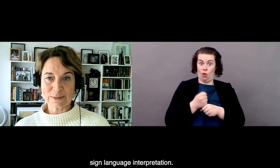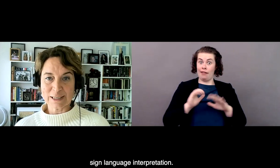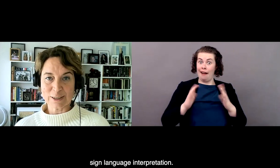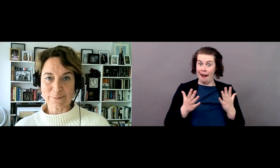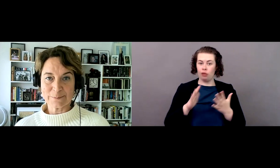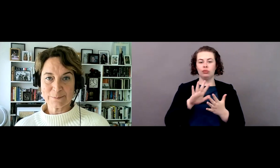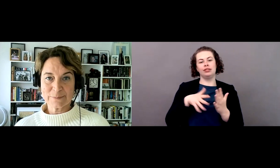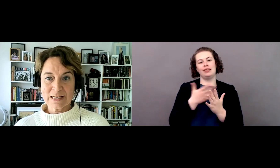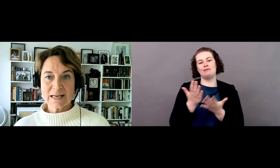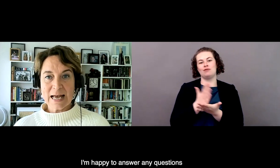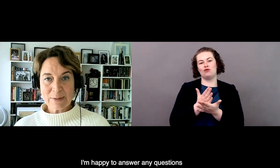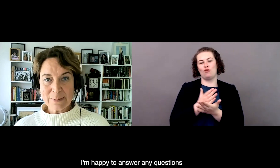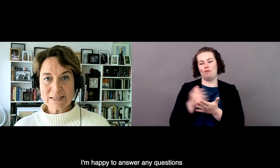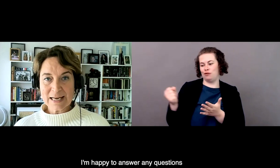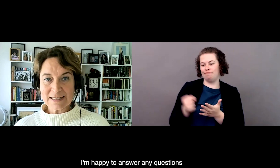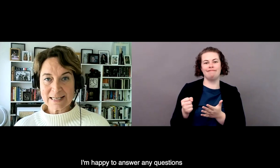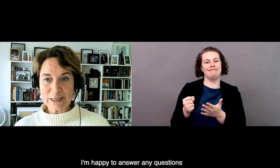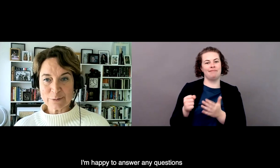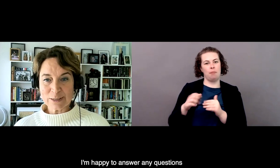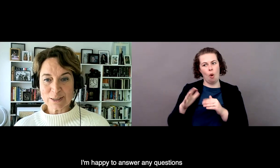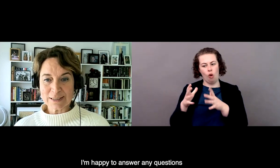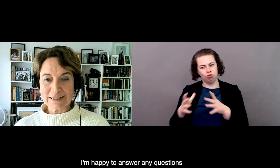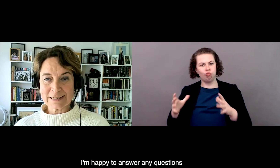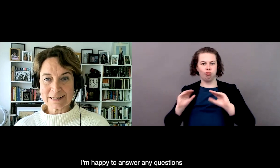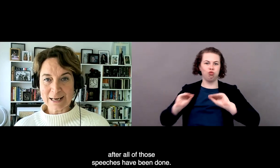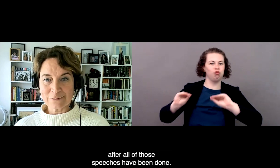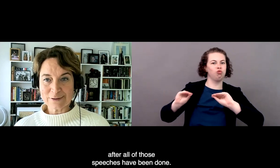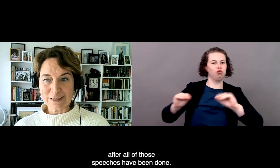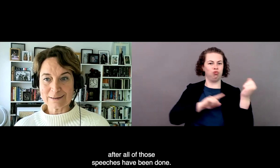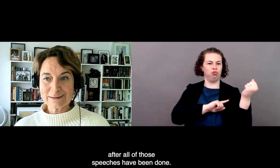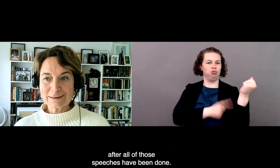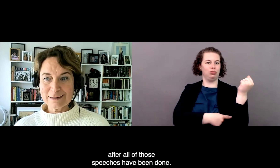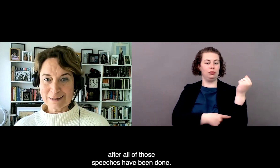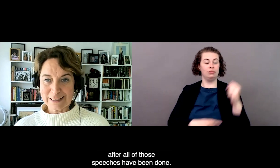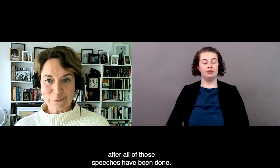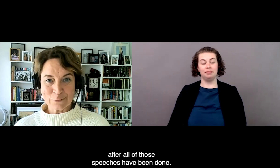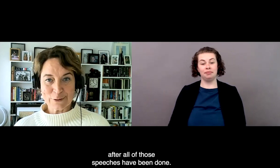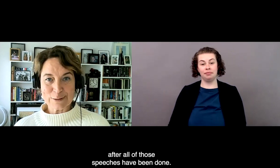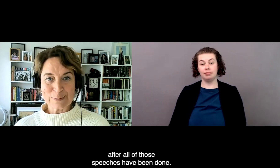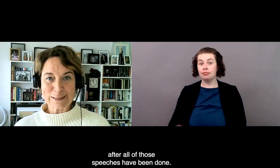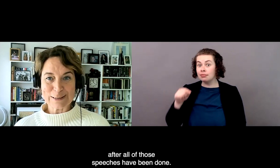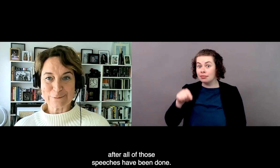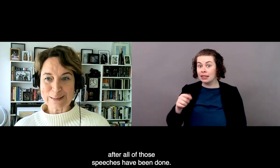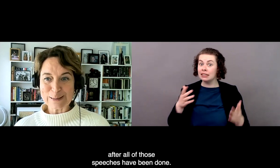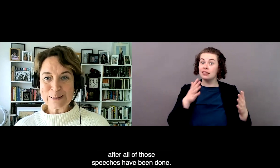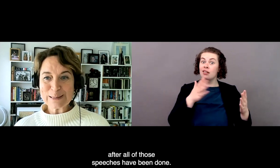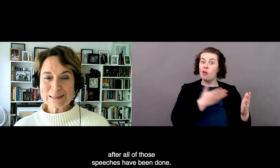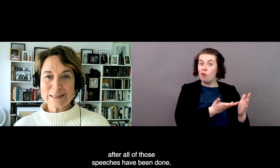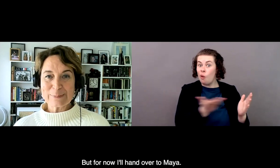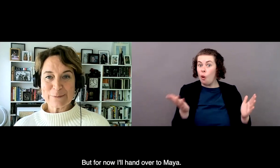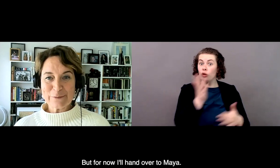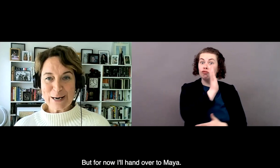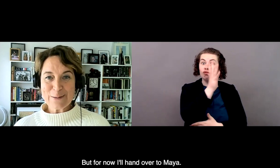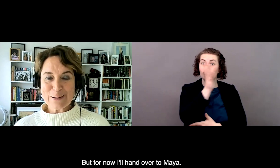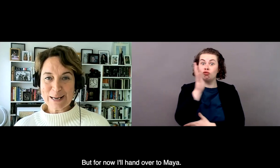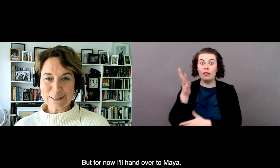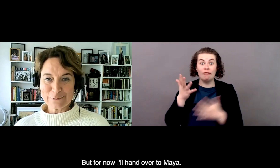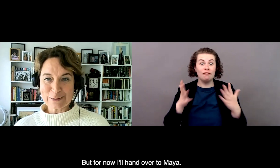interpretation. I'm happy to answer any questions after all the speeches have been done, but for now I'll hand over to